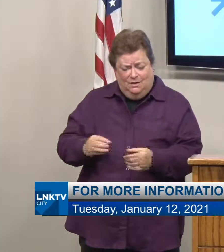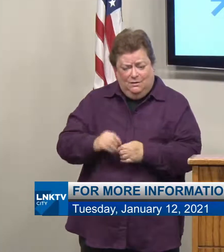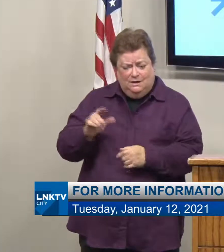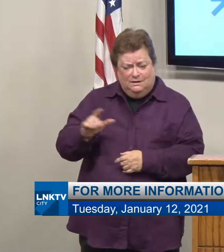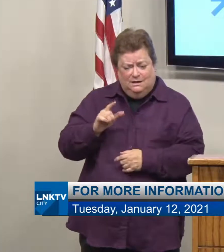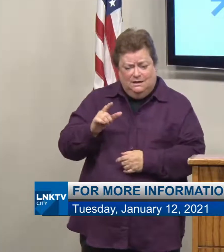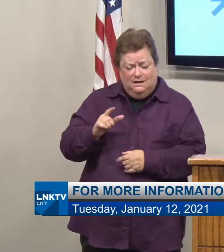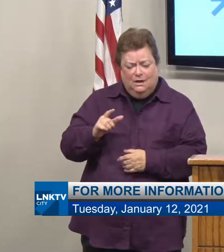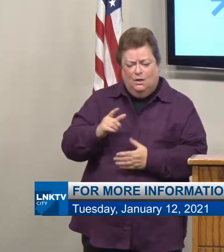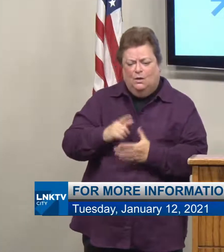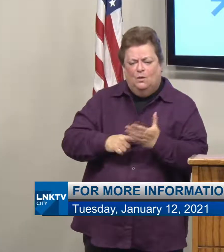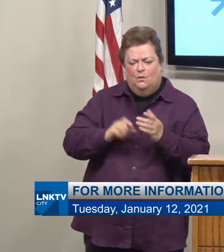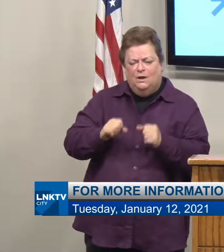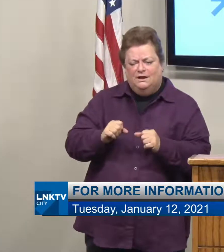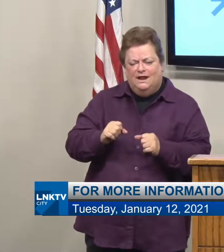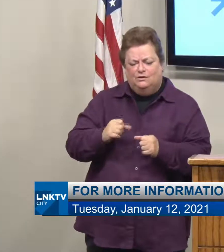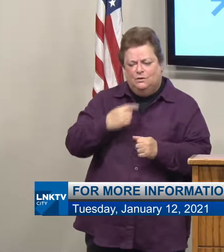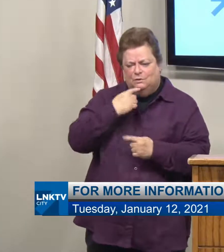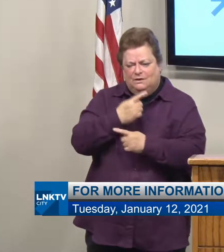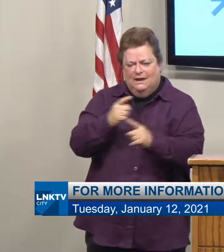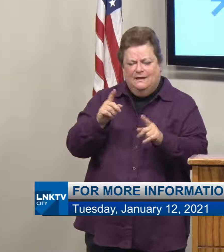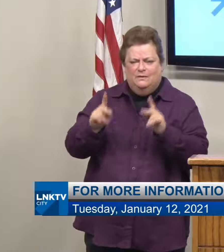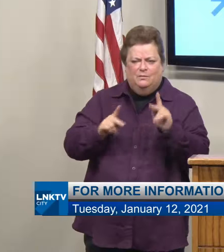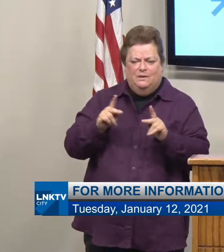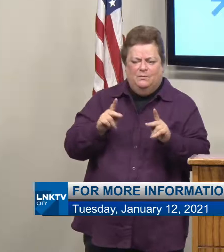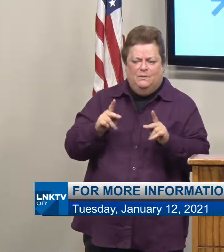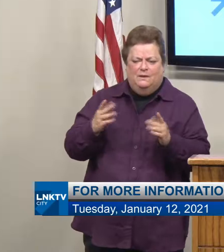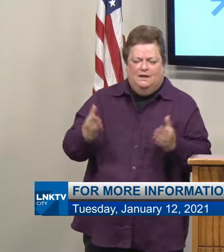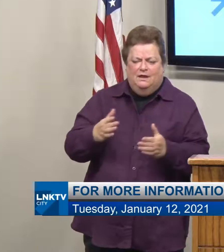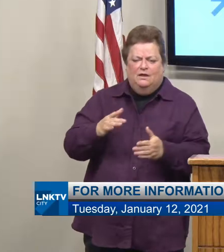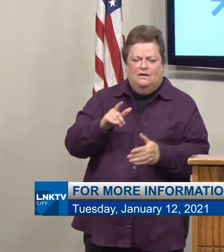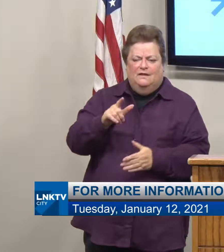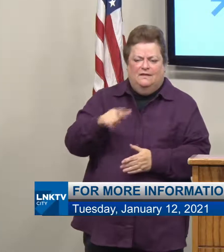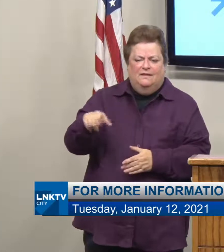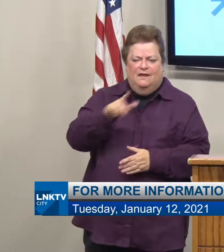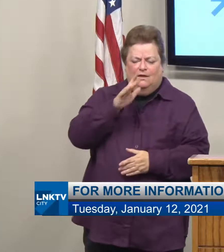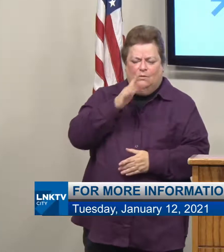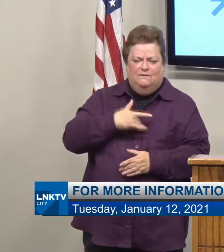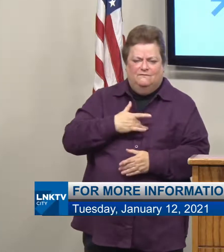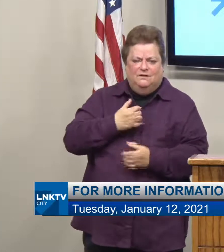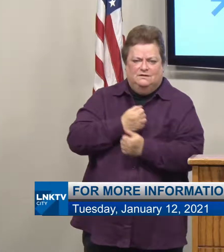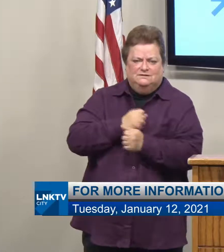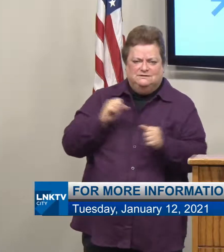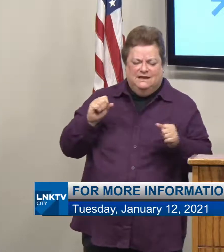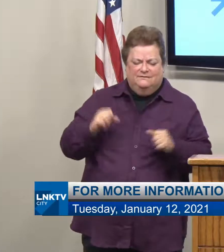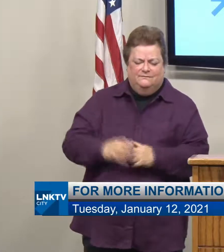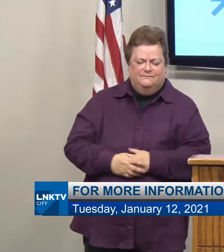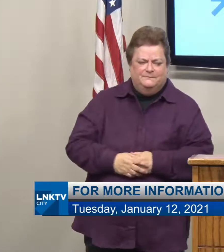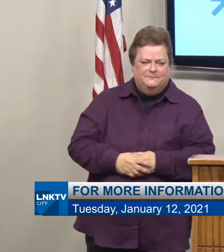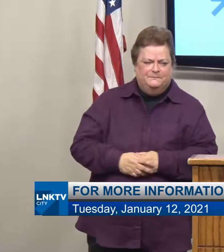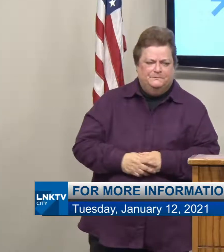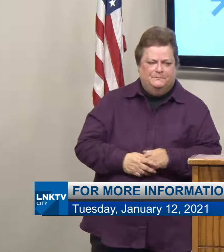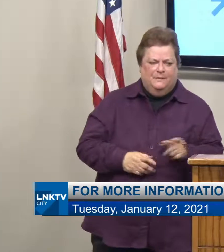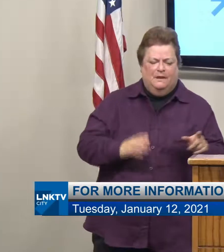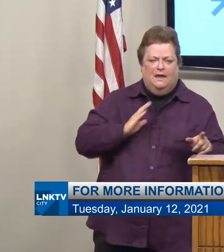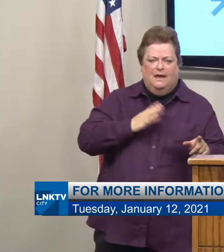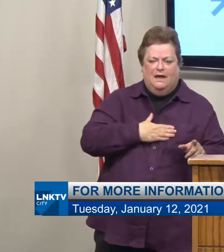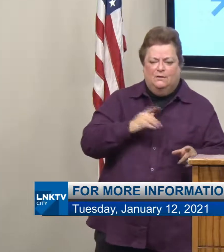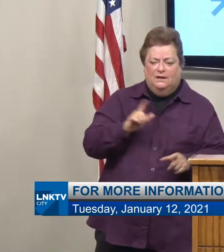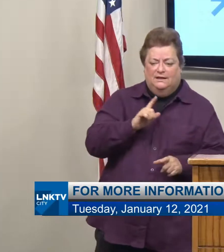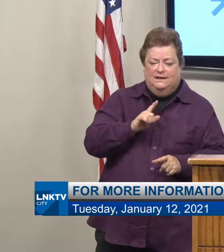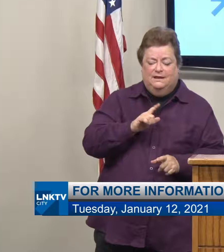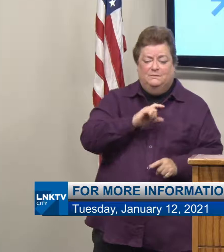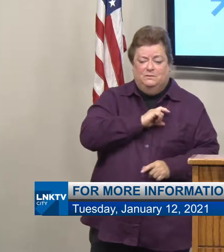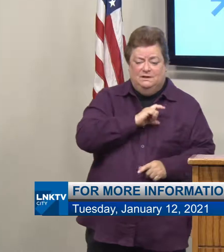to residents, about that they'll be safe? Well, I would first say that our Lincoln Police Department